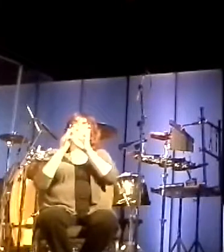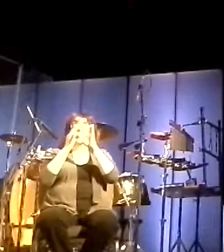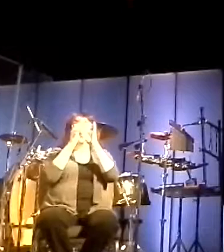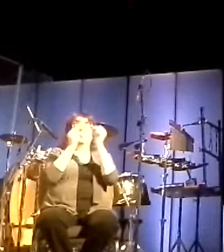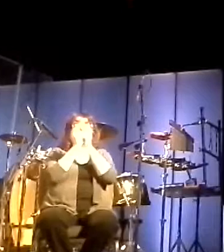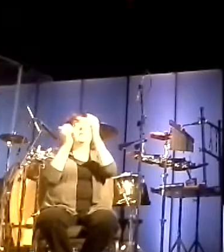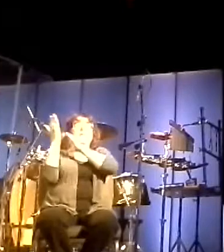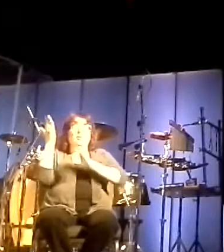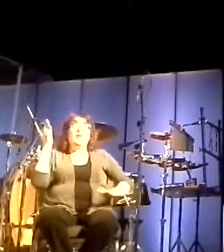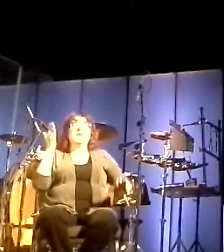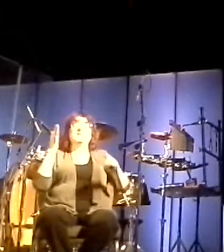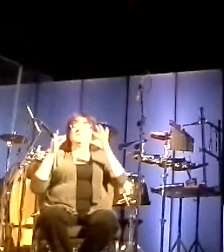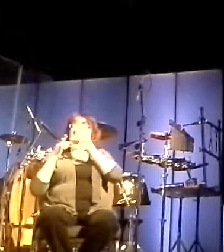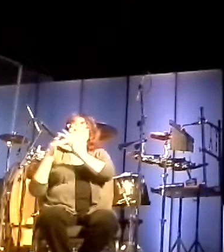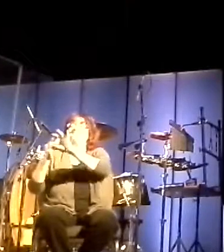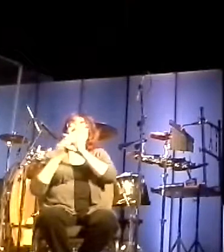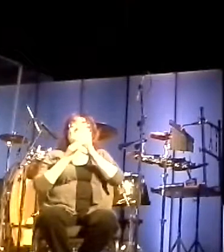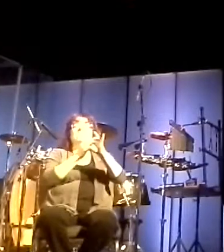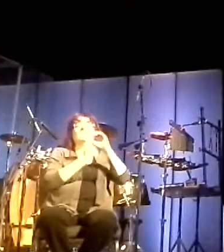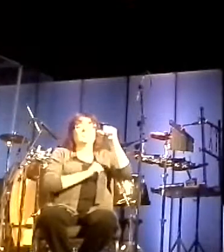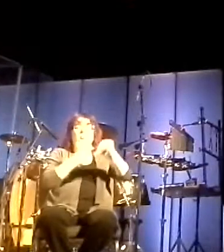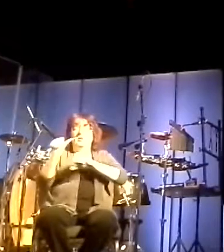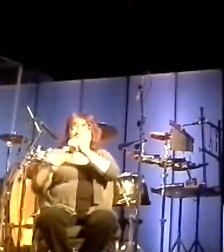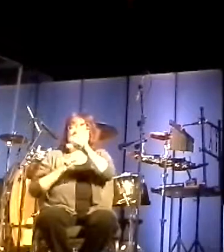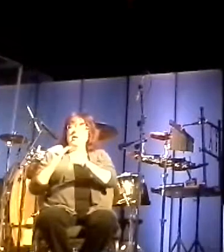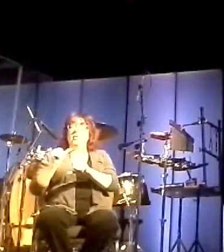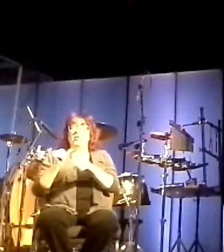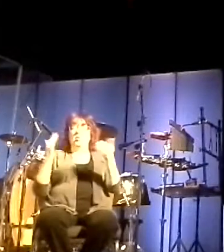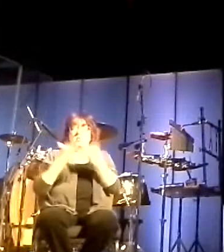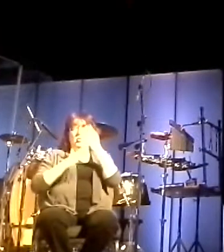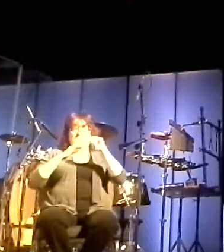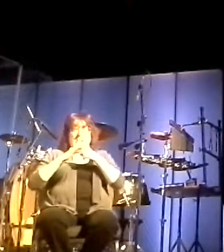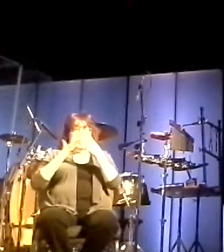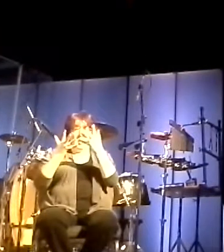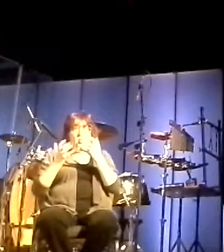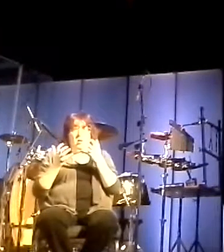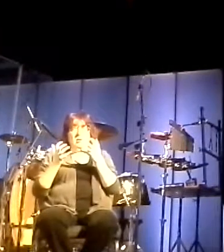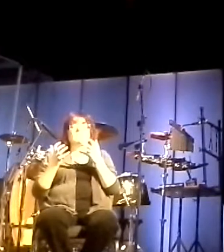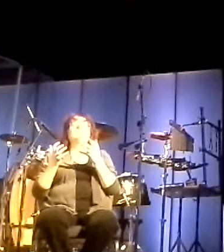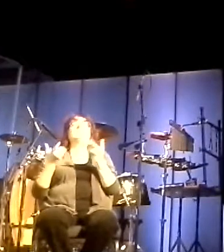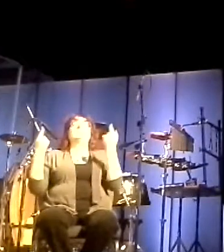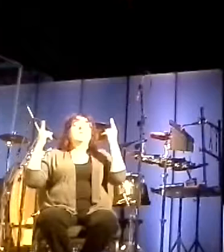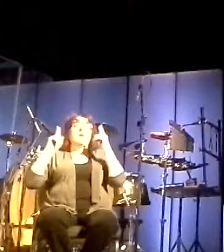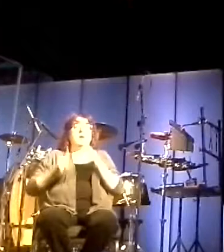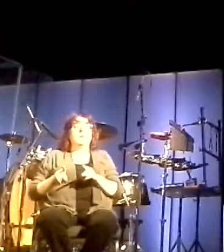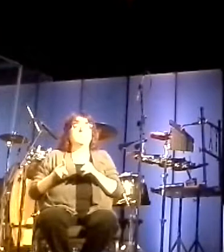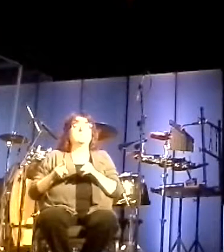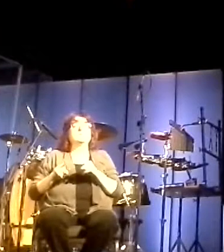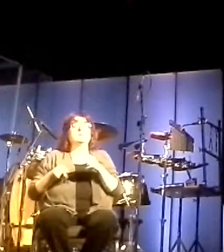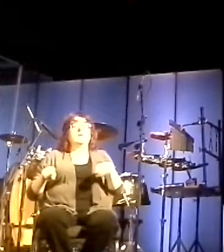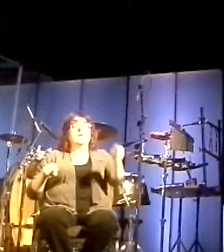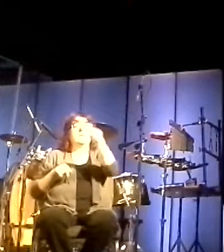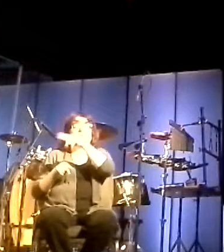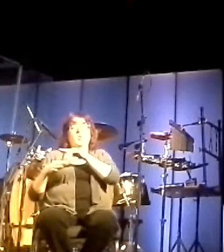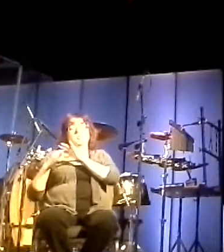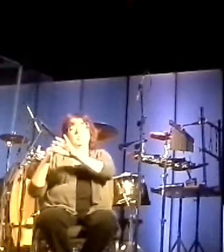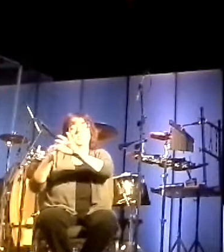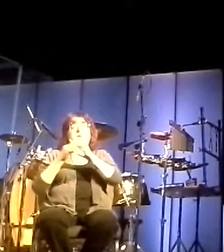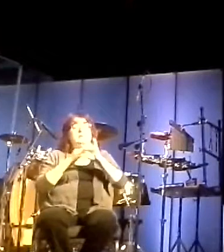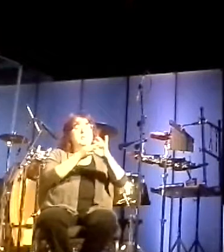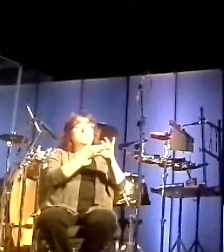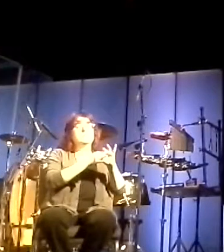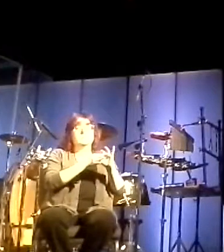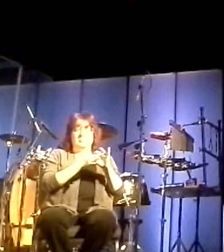with Christ. Deepen our relationship with one another, because the new beginning you're longing for happens in those